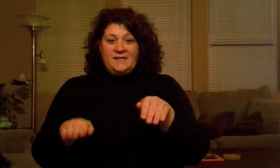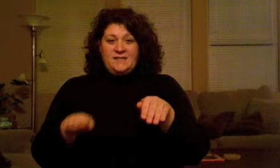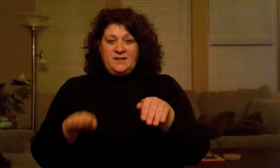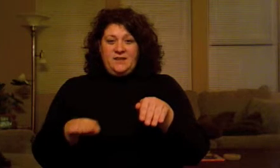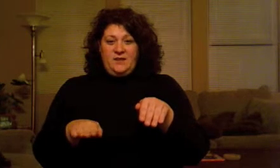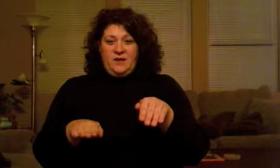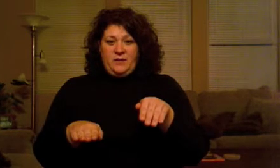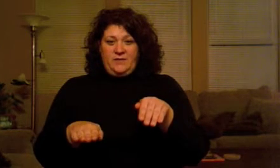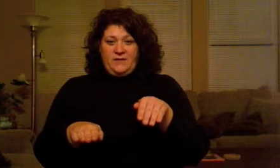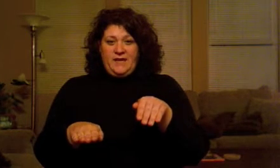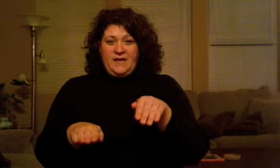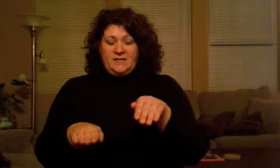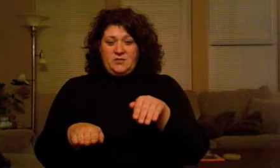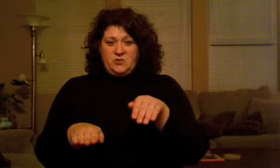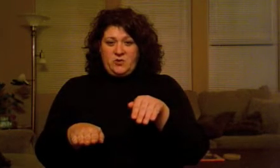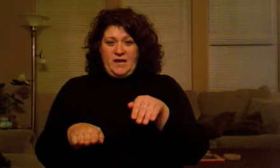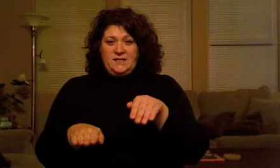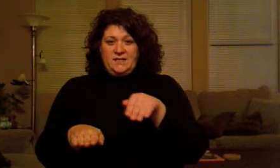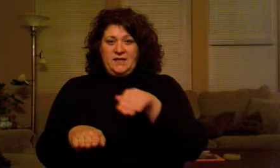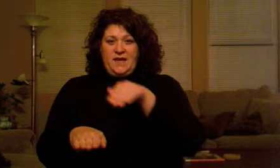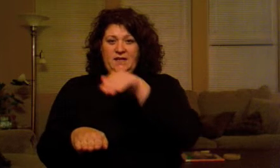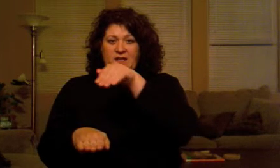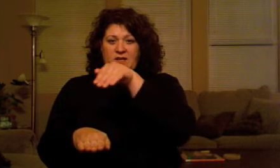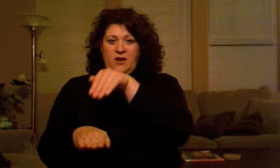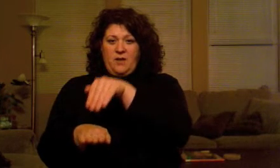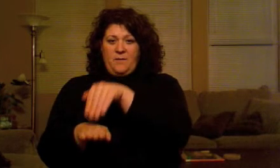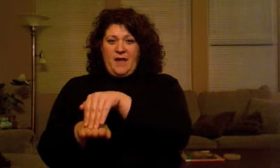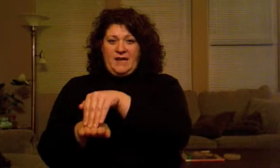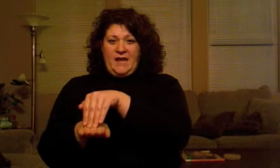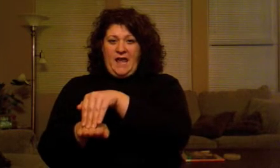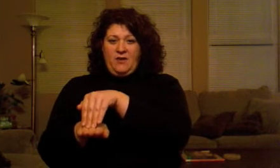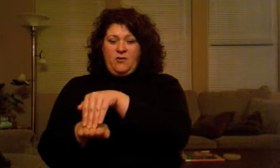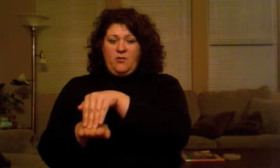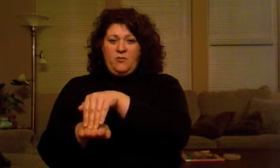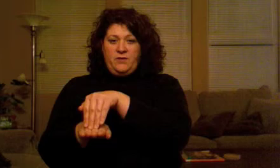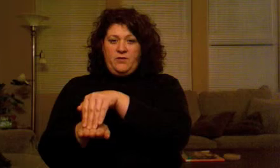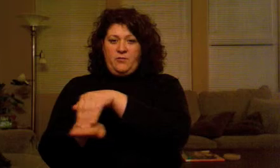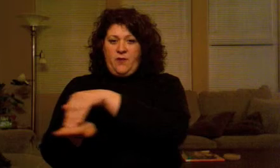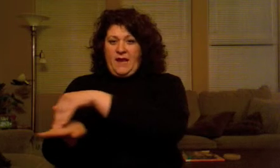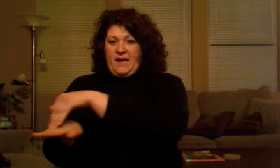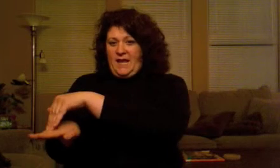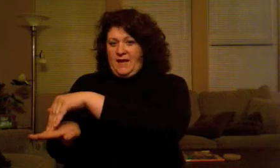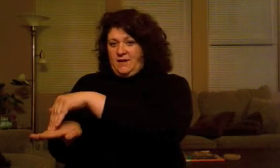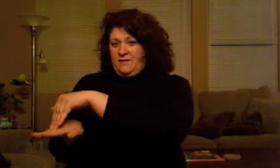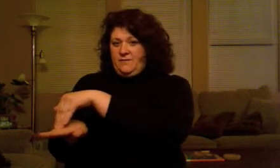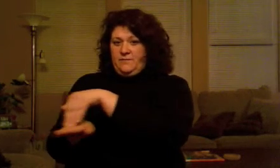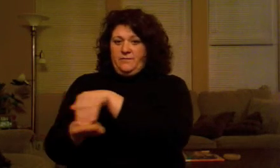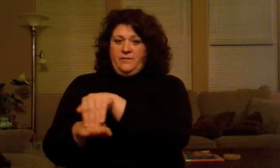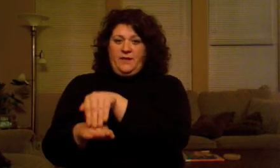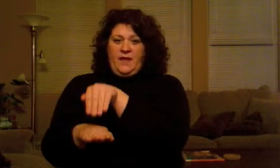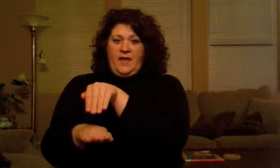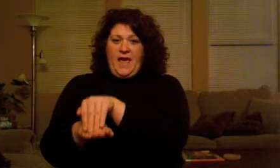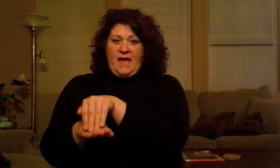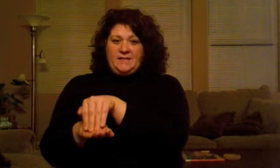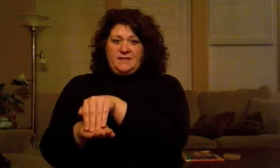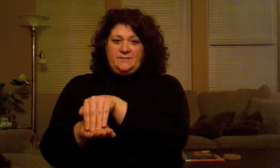At, keep your left hand straight, and you come at an angle with your right hand. At.